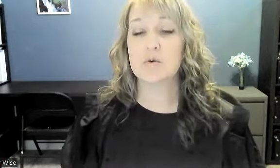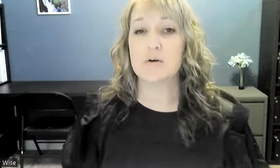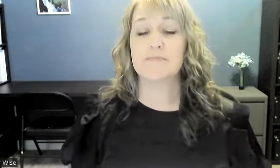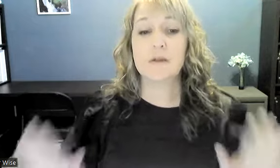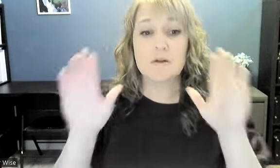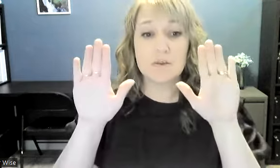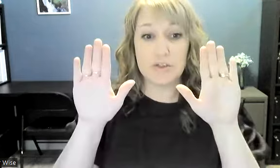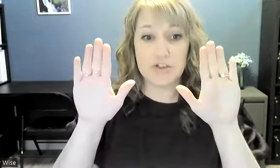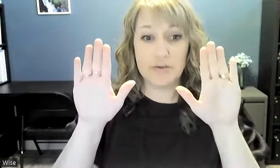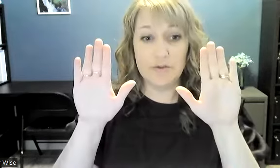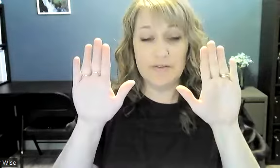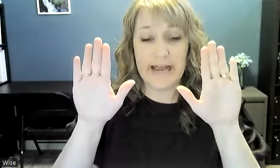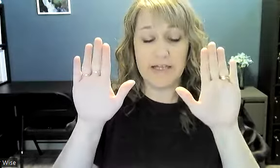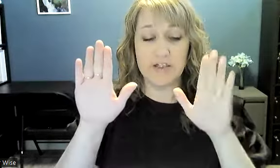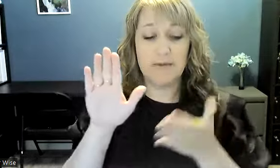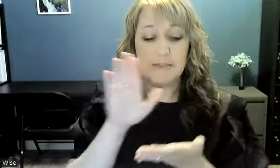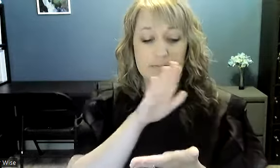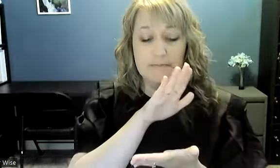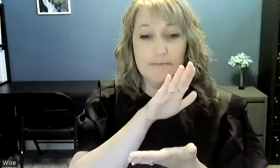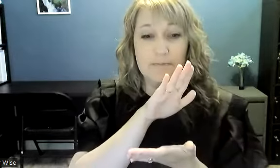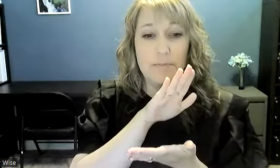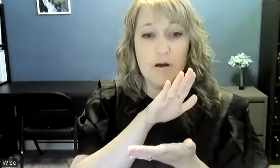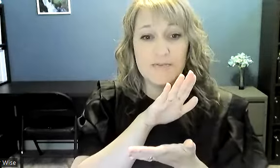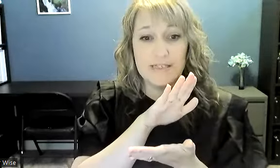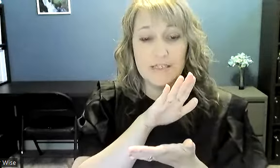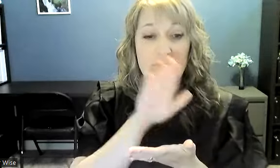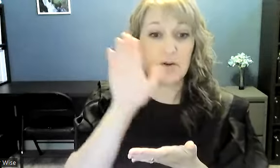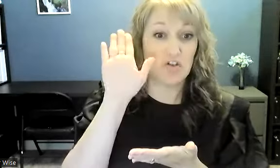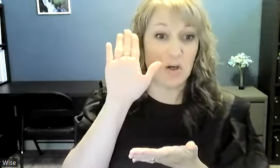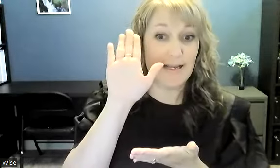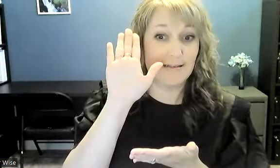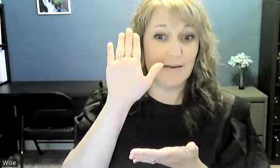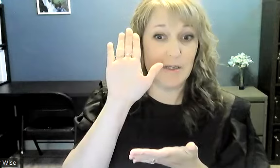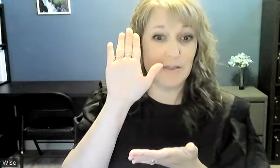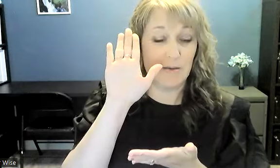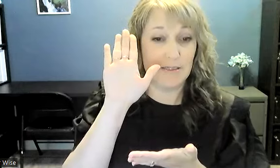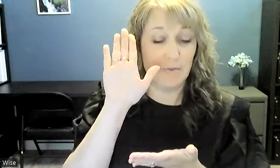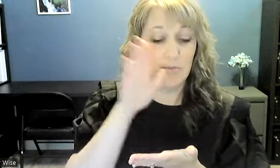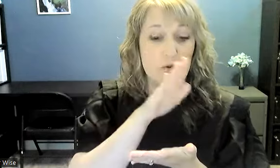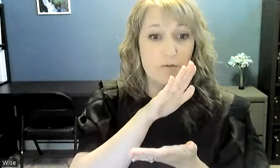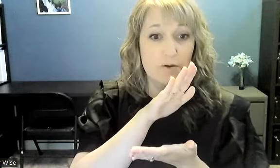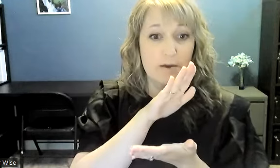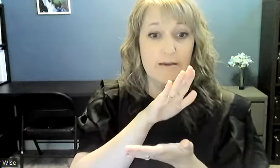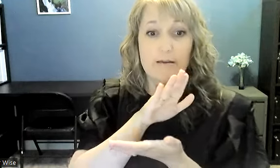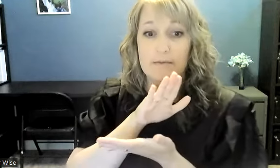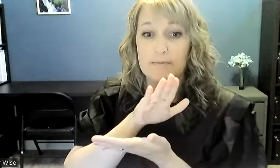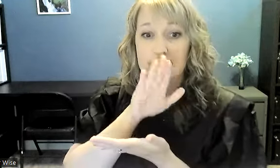School. So you want two flat hand shapes, palms facing each other. Dominant hand's going to be on top because it will move, okay?